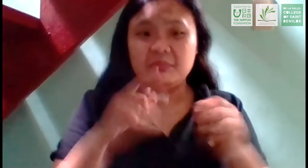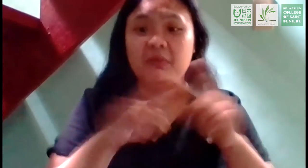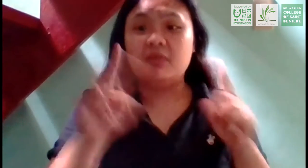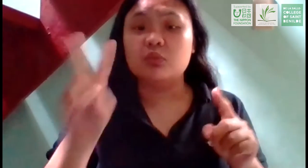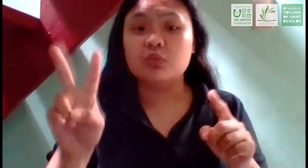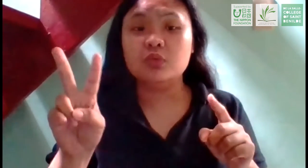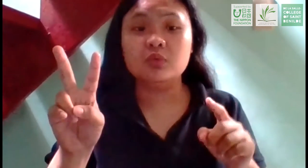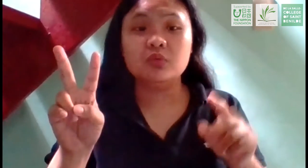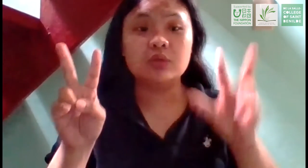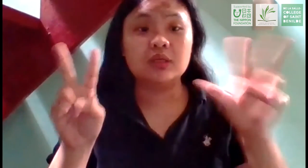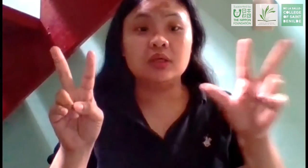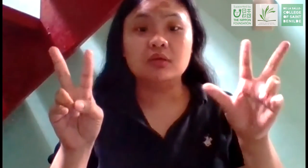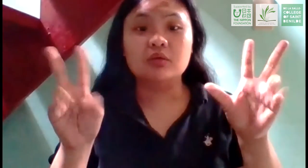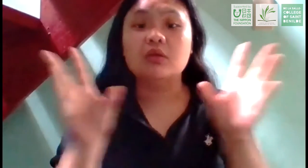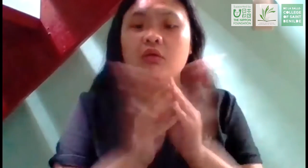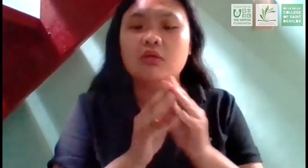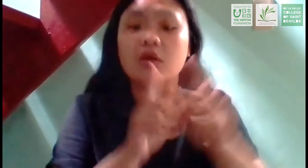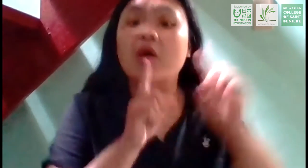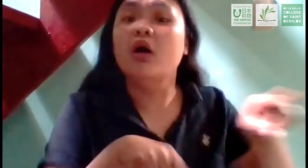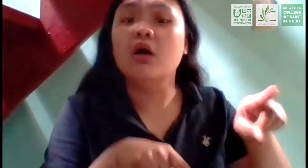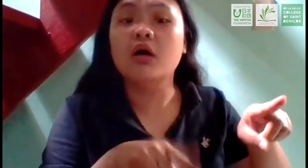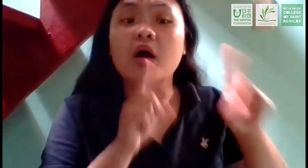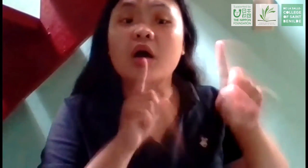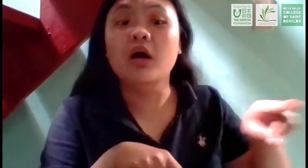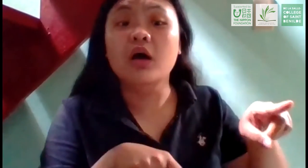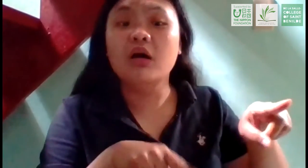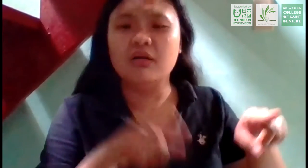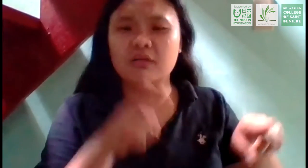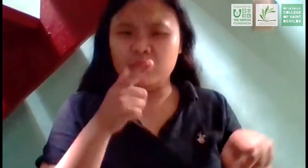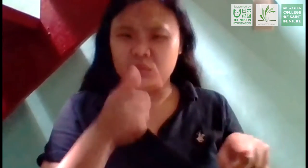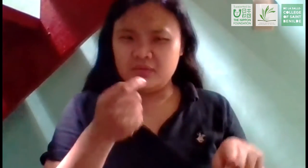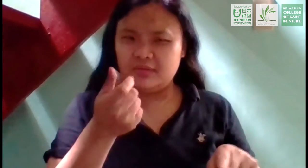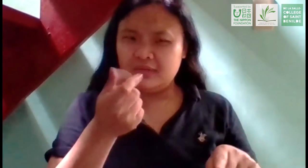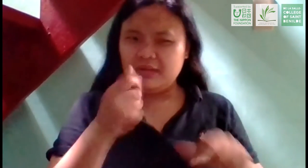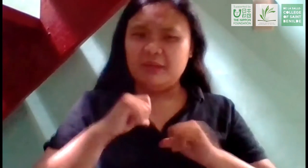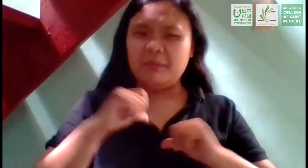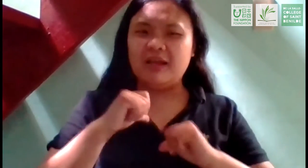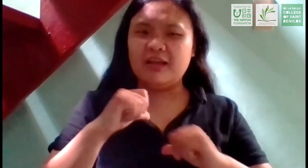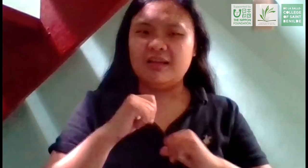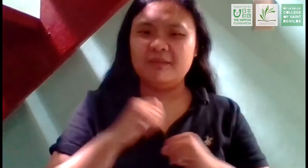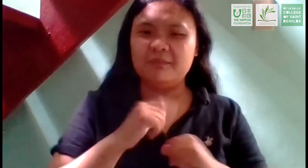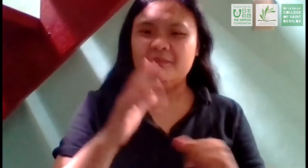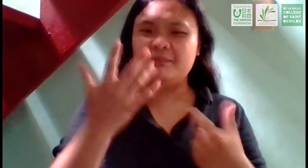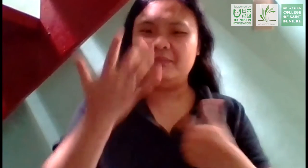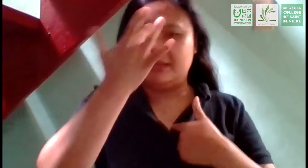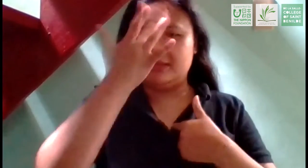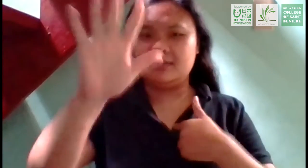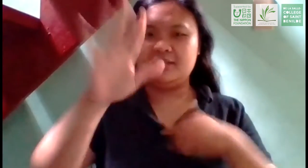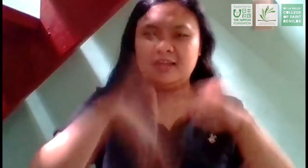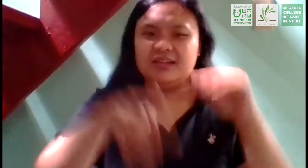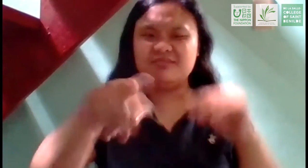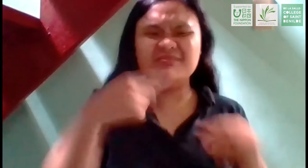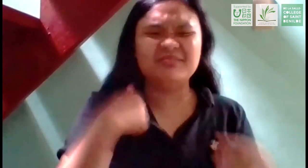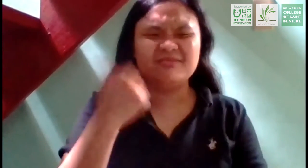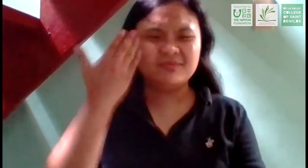It's more polite. 2, 3 altogether. Answer, it's like a command. Like it